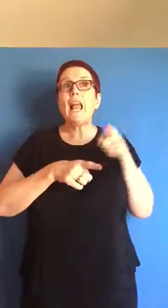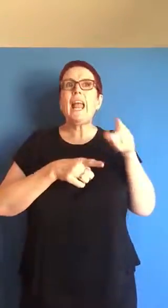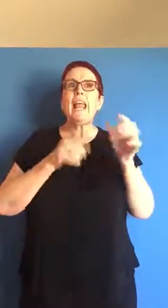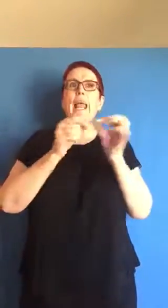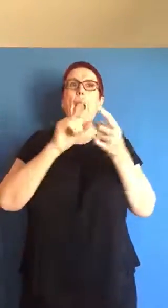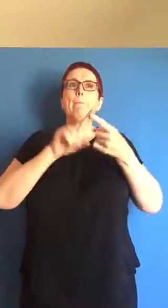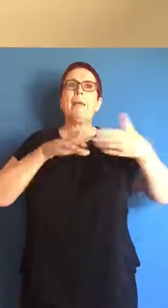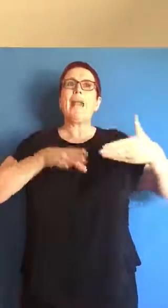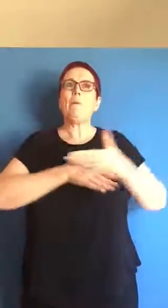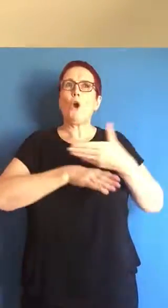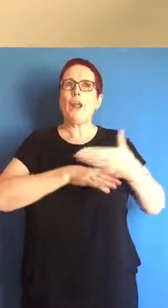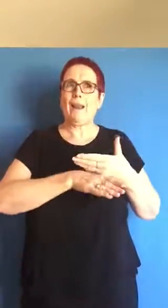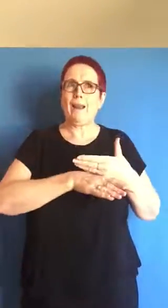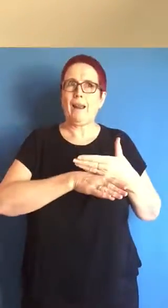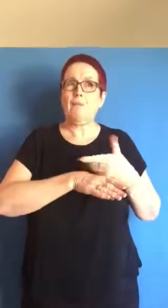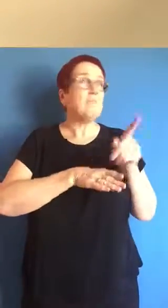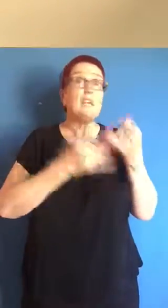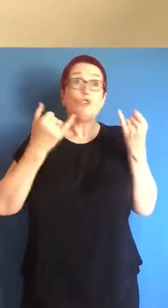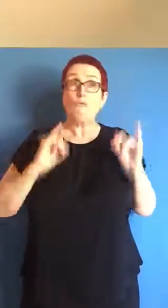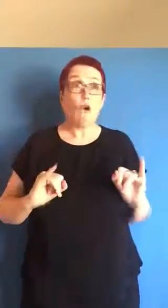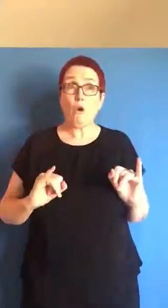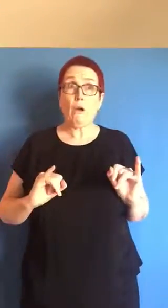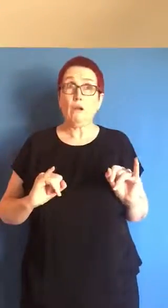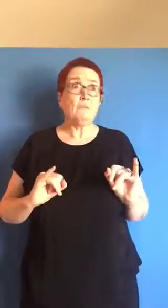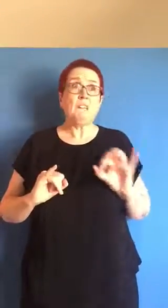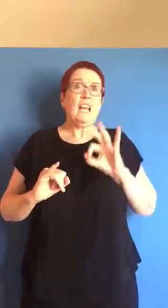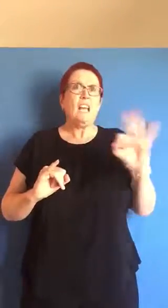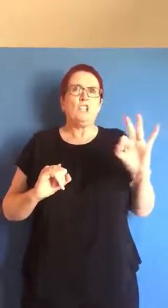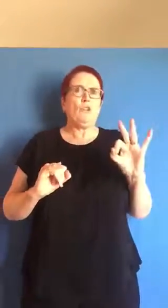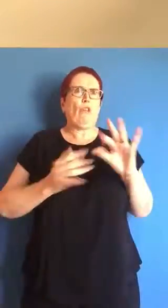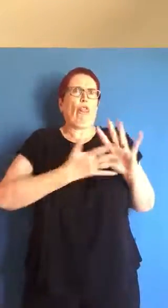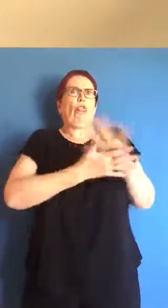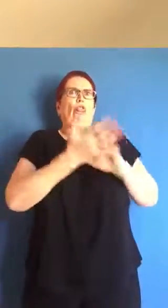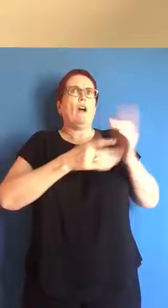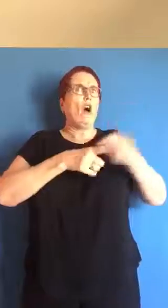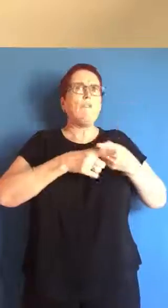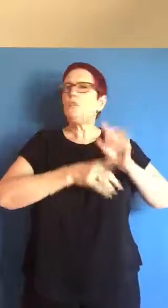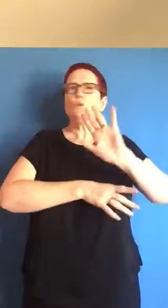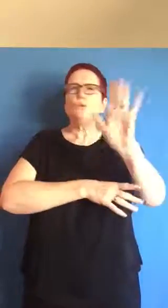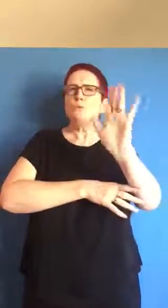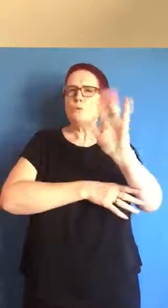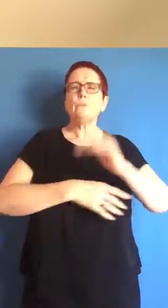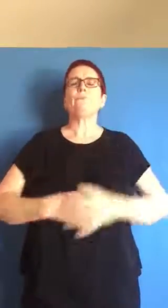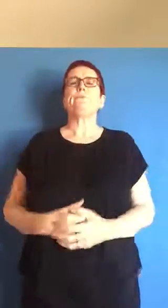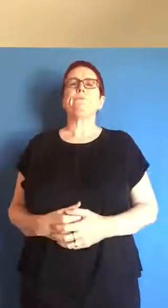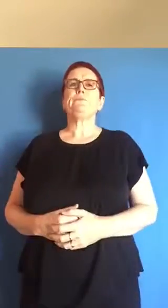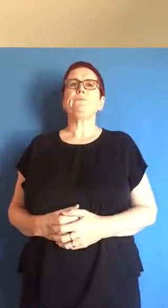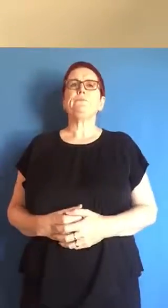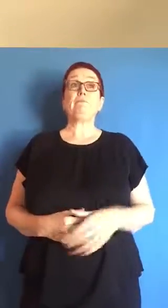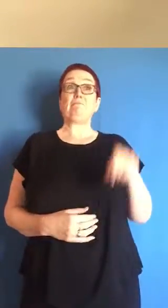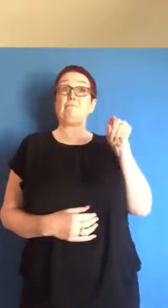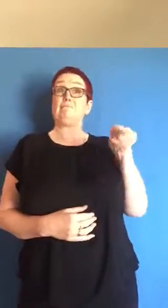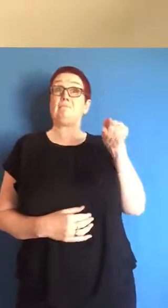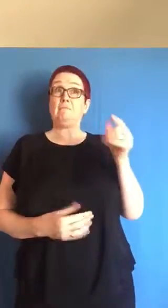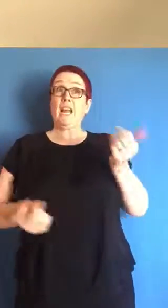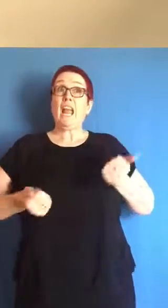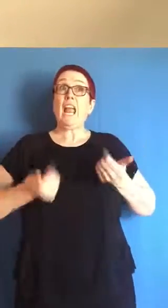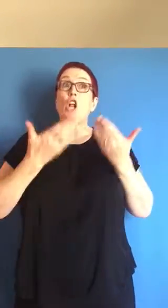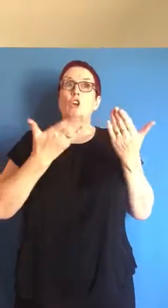which is not an error or a bastardization or a corruption of standard English, but in fact conveys a subtle